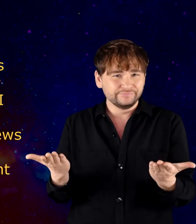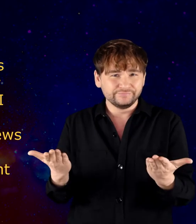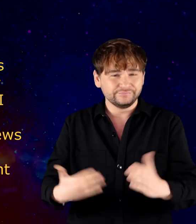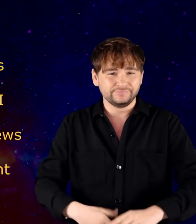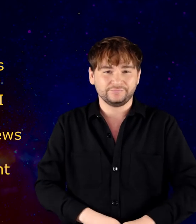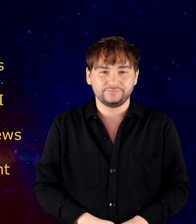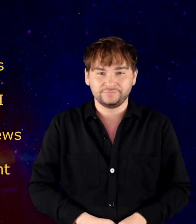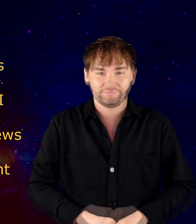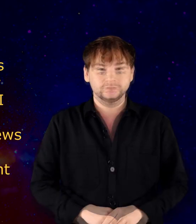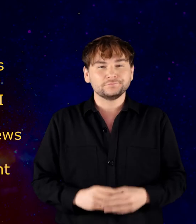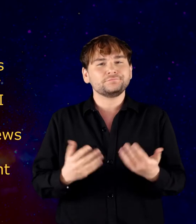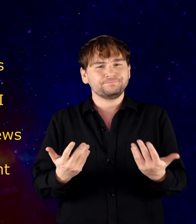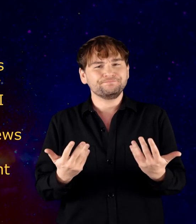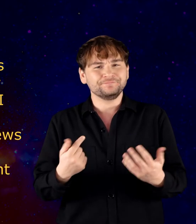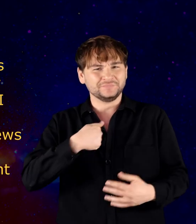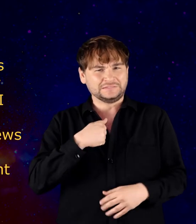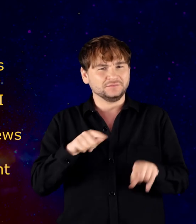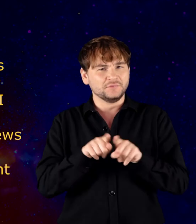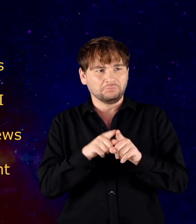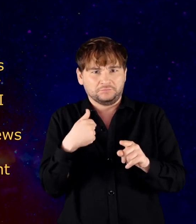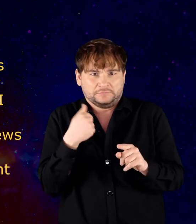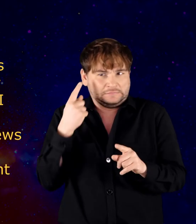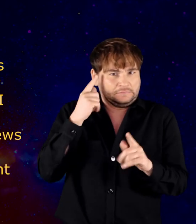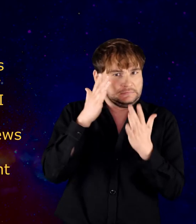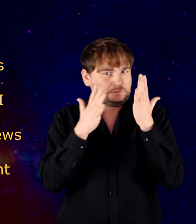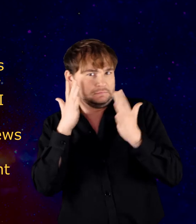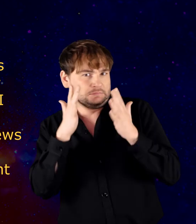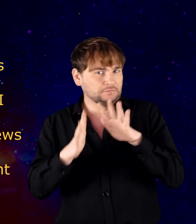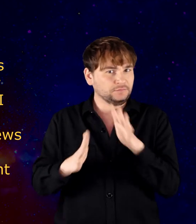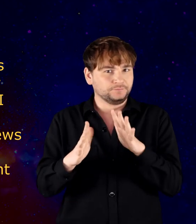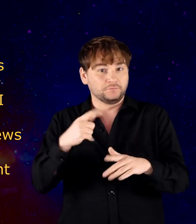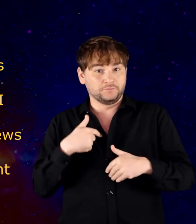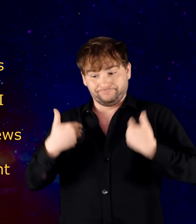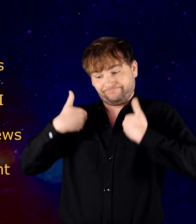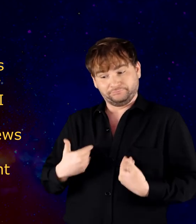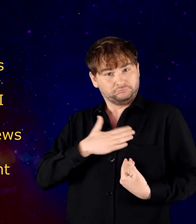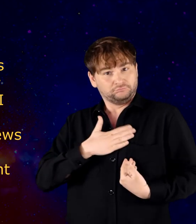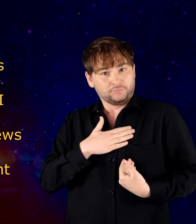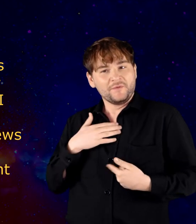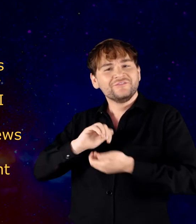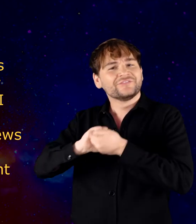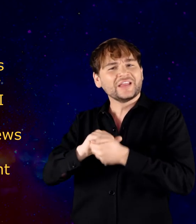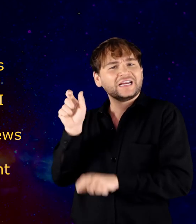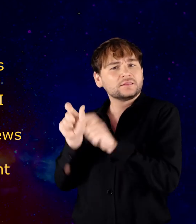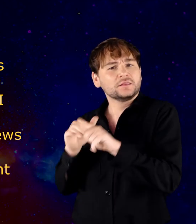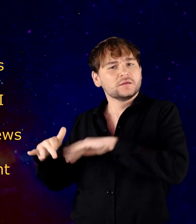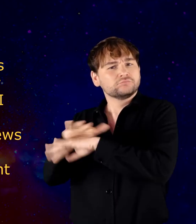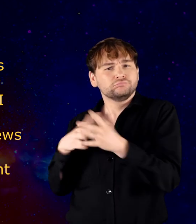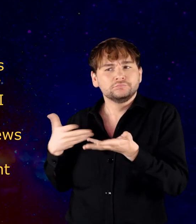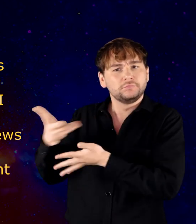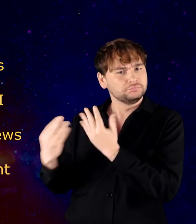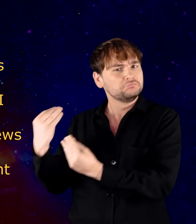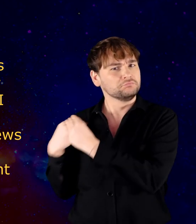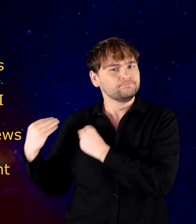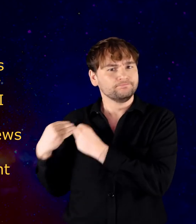worried, because in my personal friends environment, the people are getting crazy at the